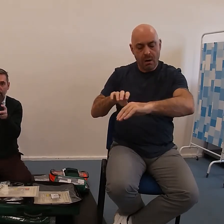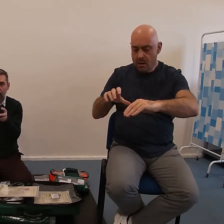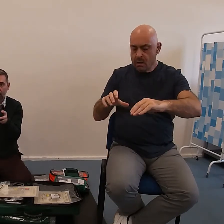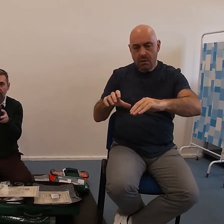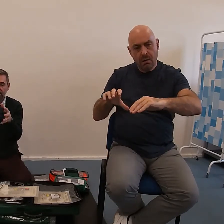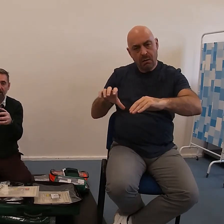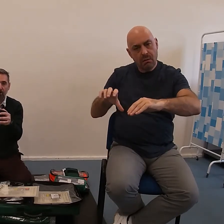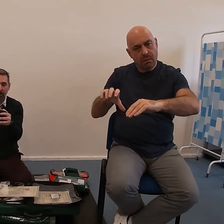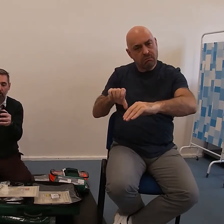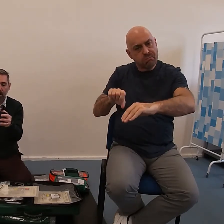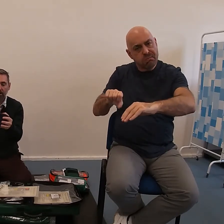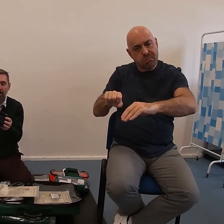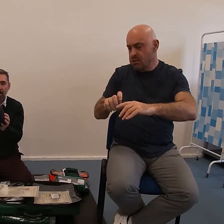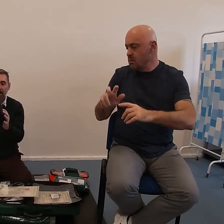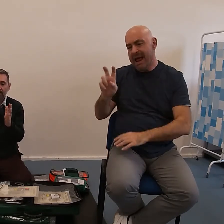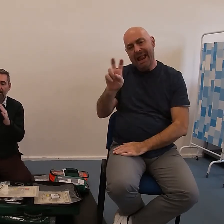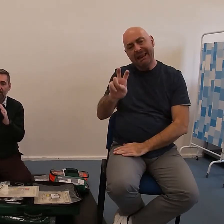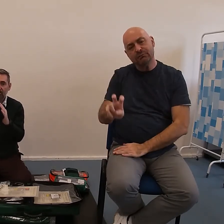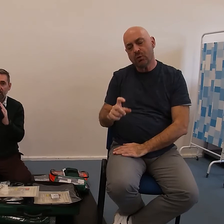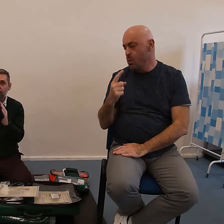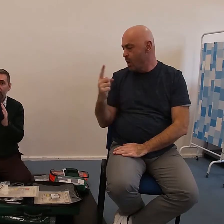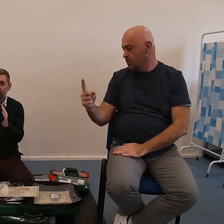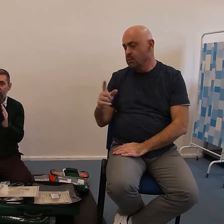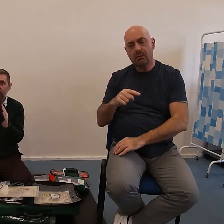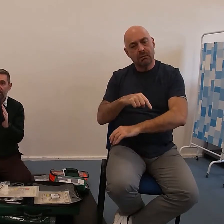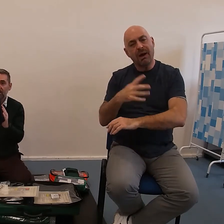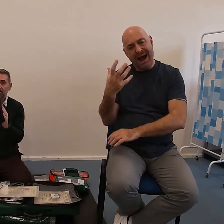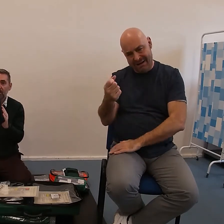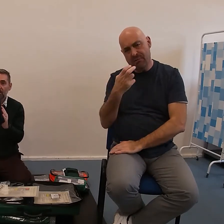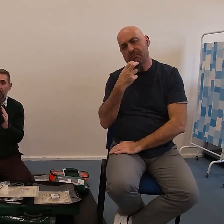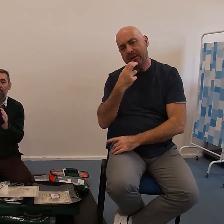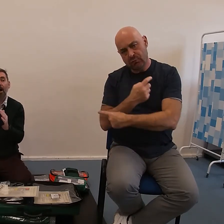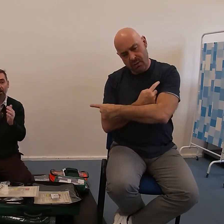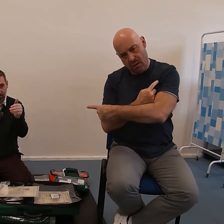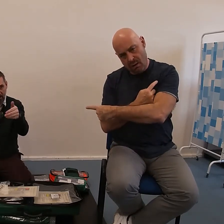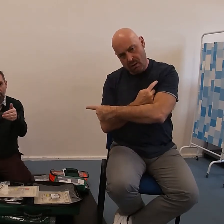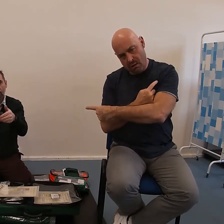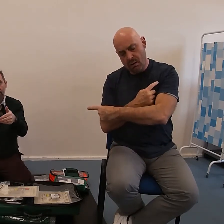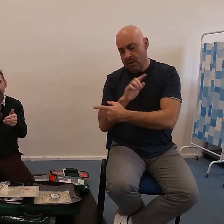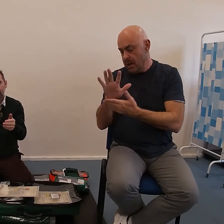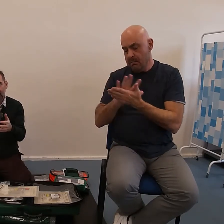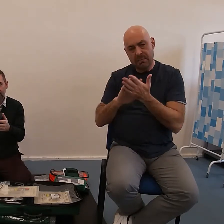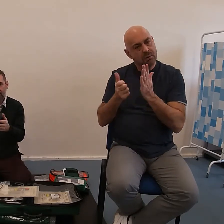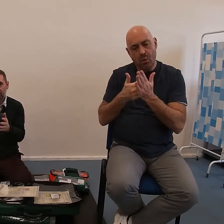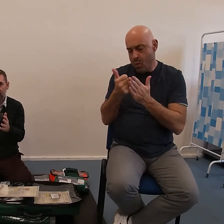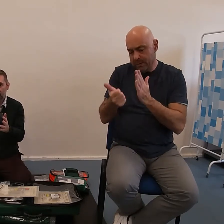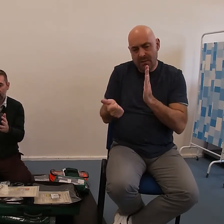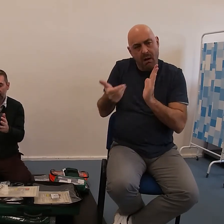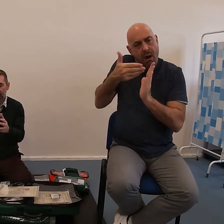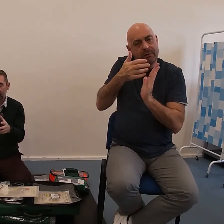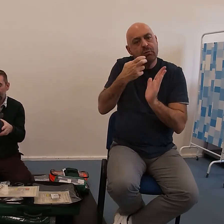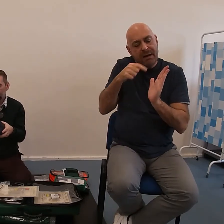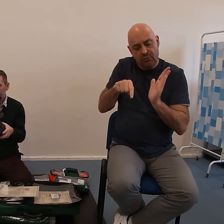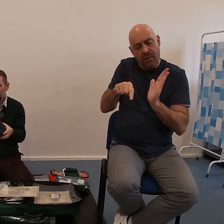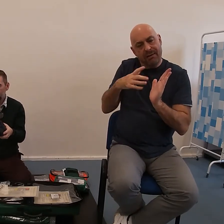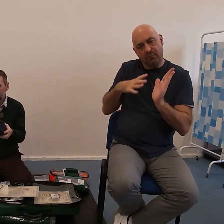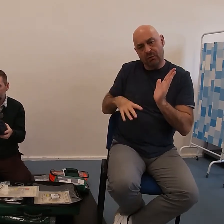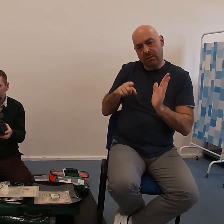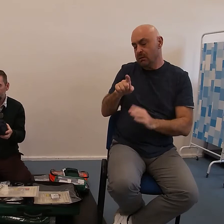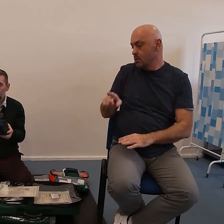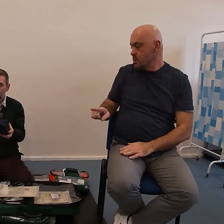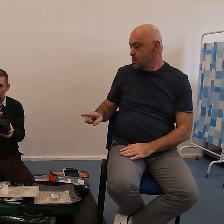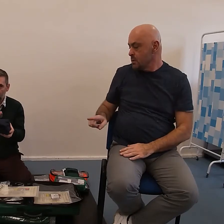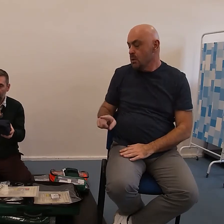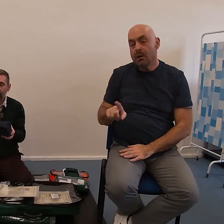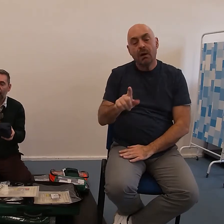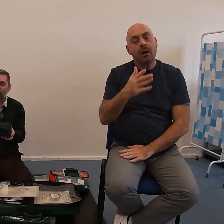little mobile one, it's an electronic one. Again, this runs on batteries, so there are always spare batteries inside should you need it. Now,